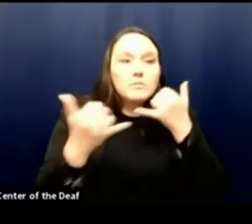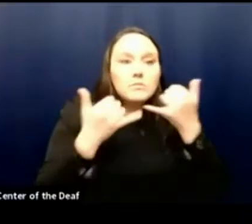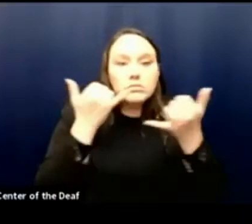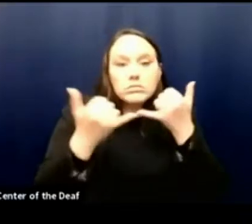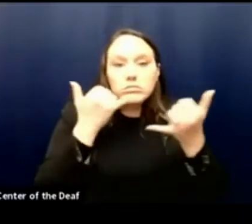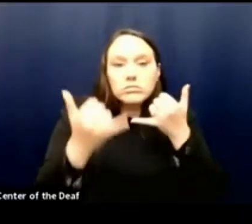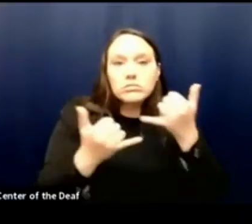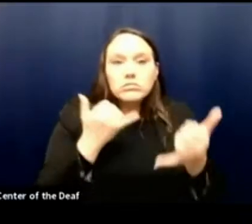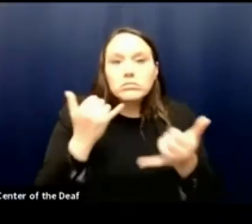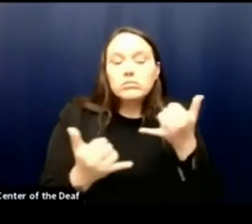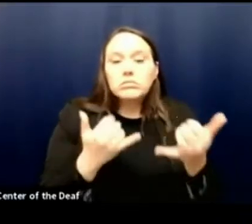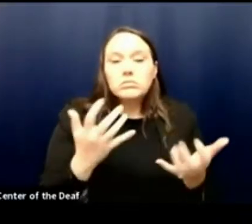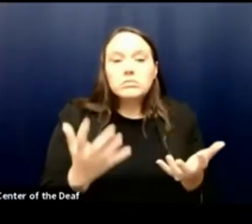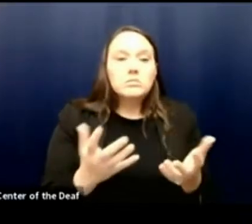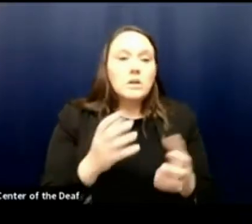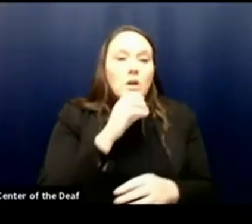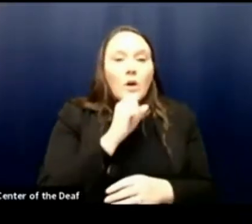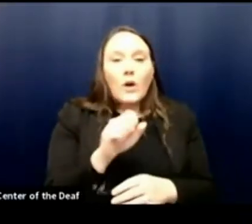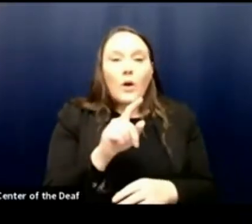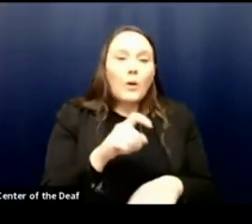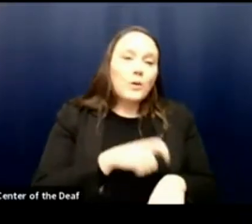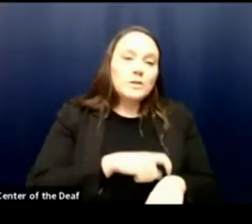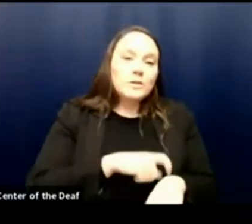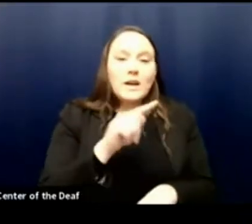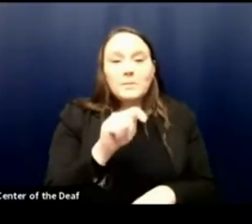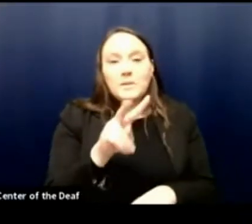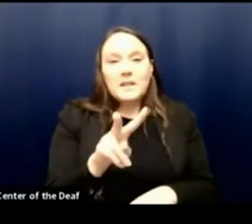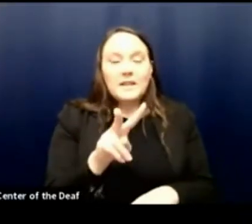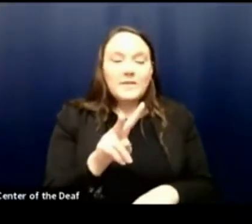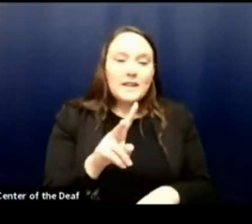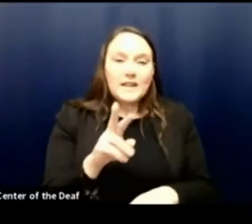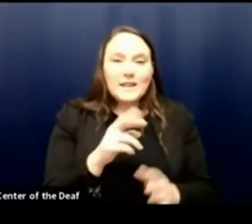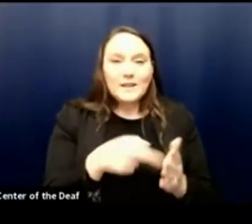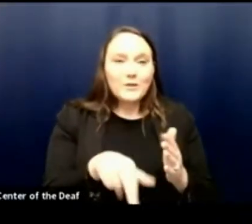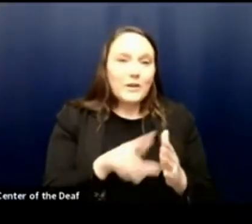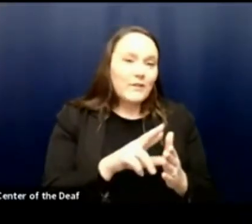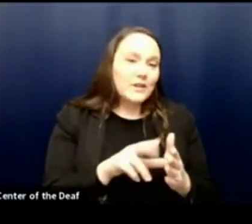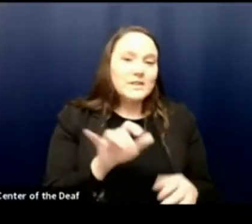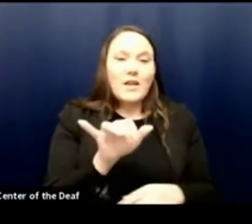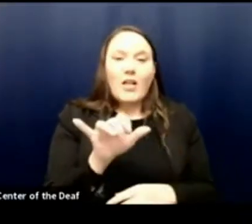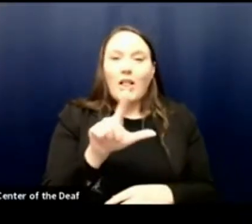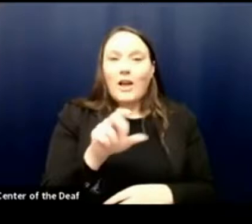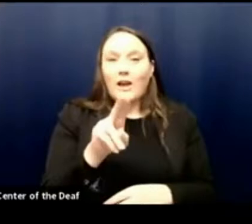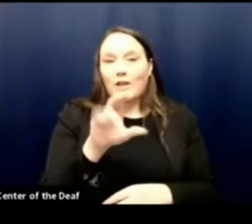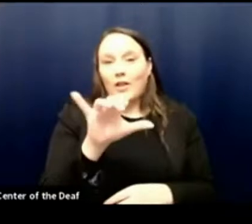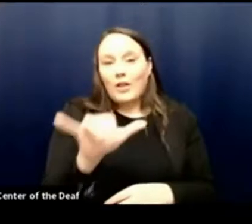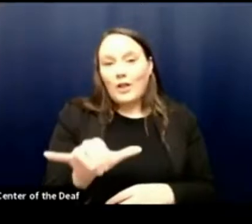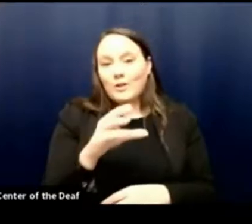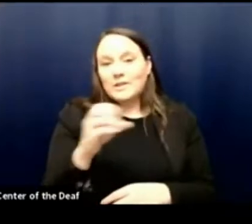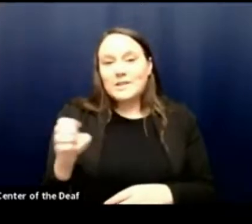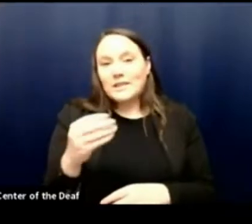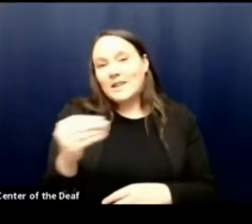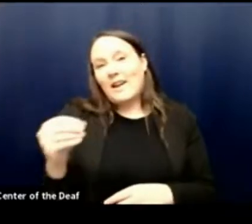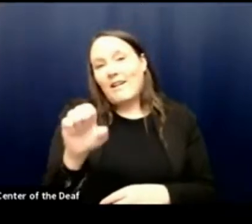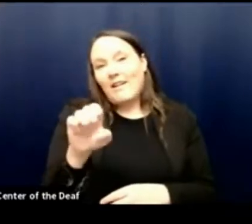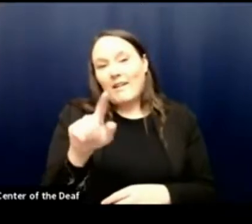him an old-time TV reference, he imagines it must have felt a little bit like Lucy and Ethel in the Chocolate Factory.